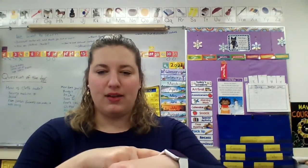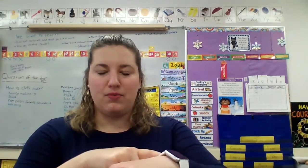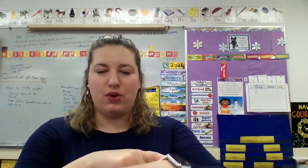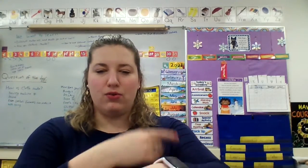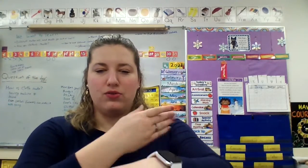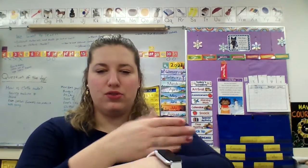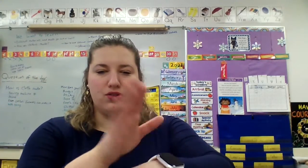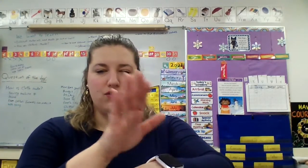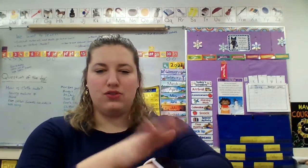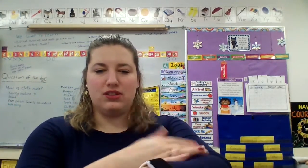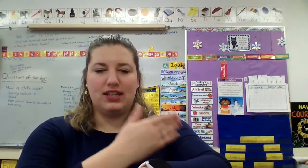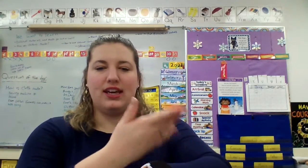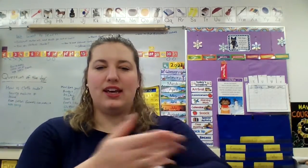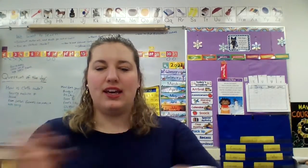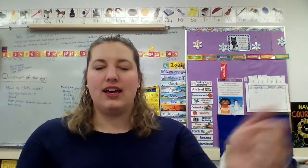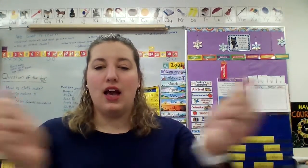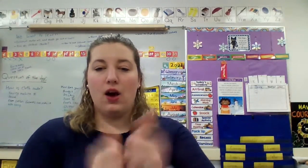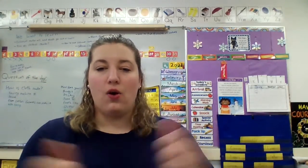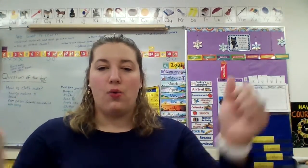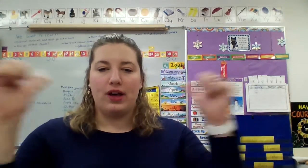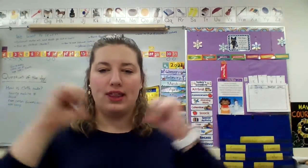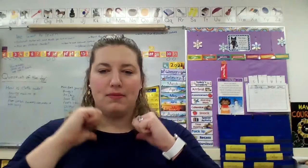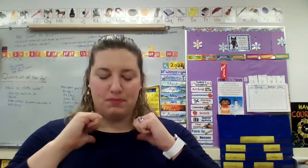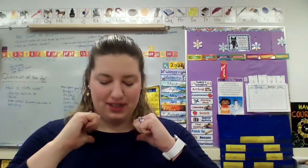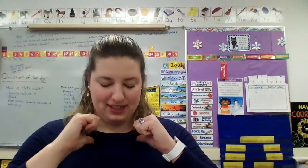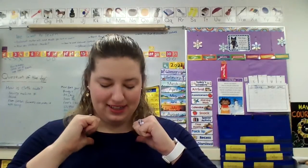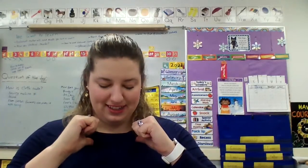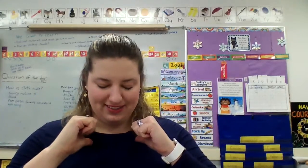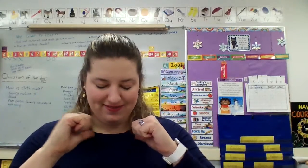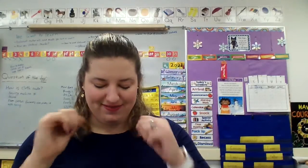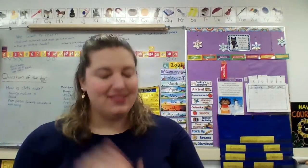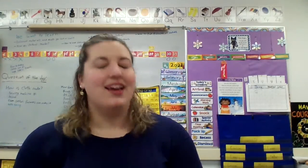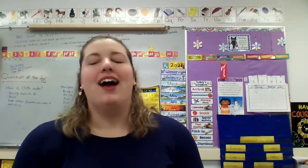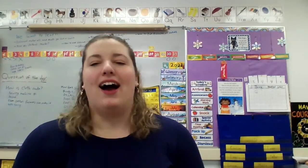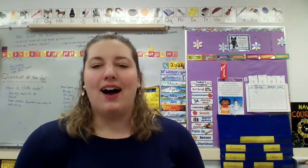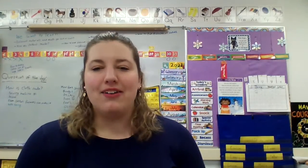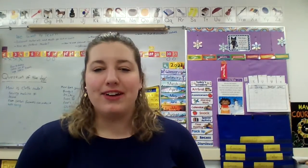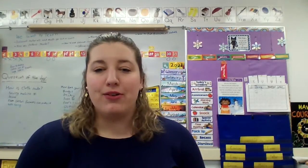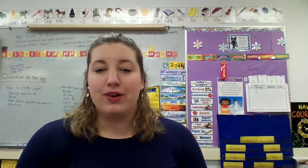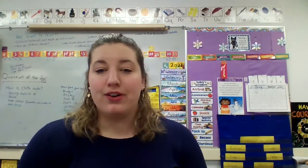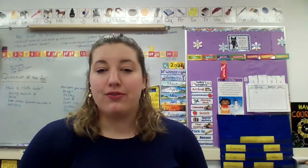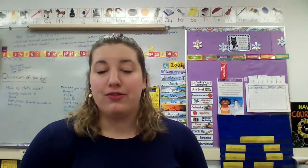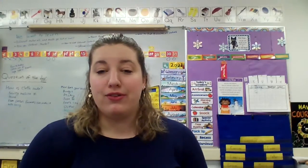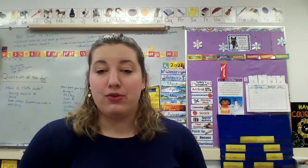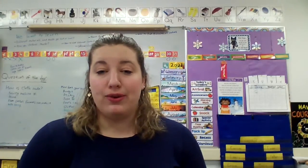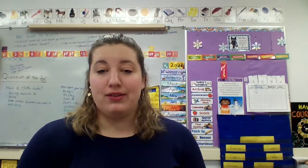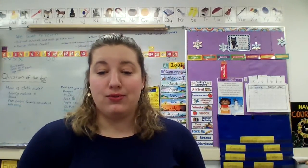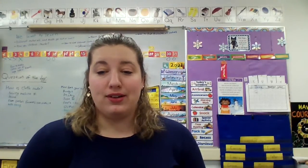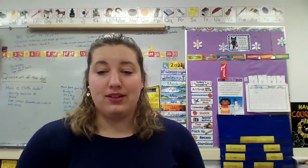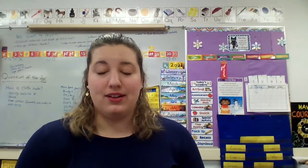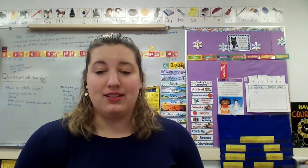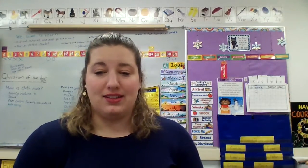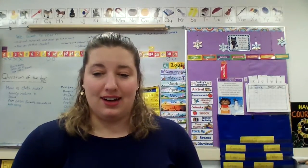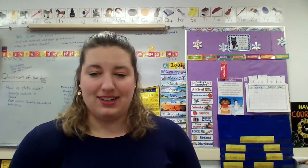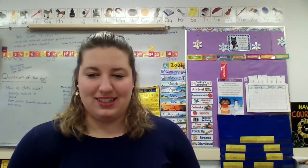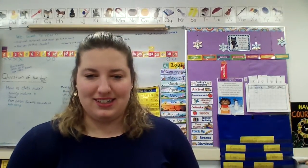won't you sing with me? Alright, and we're going to review Twinkle, Twinkle, Little Star today.